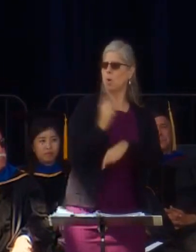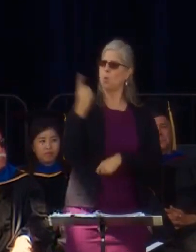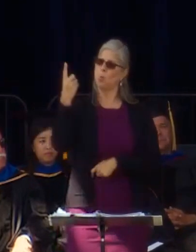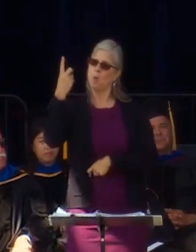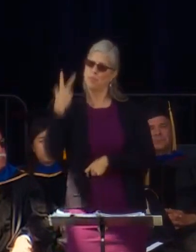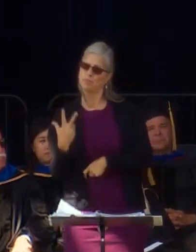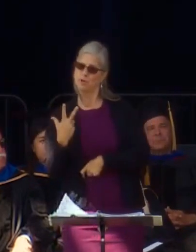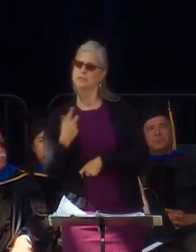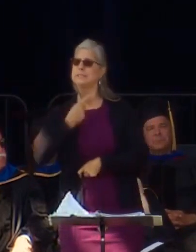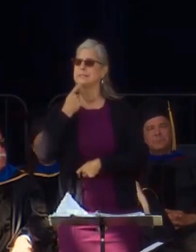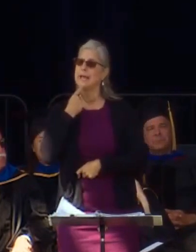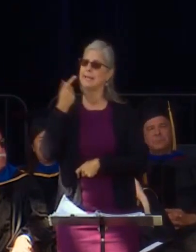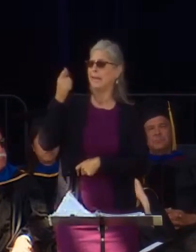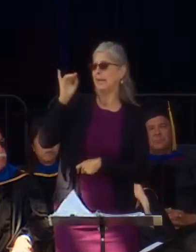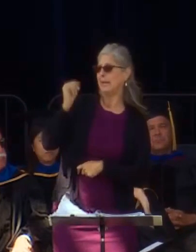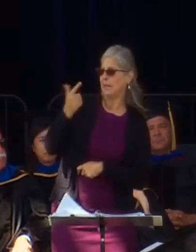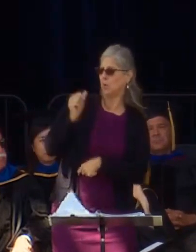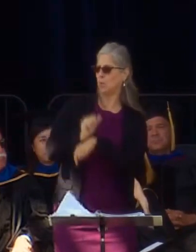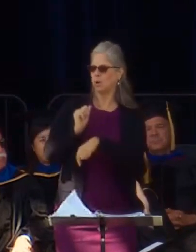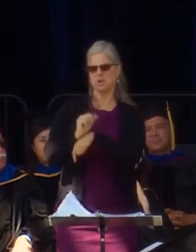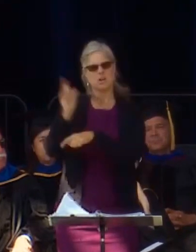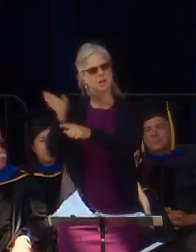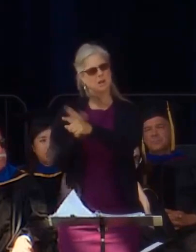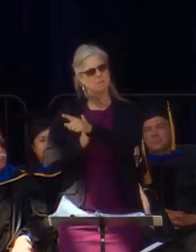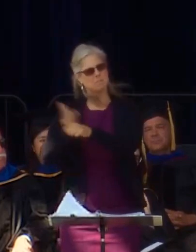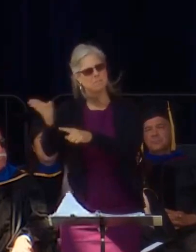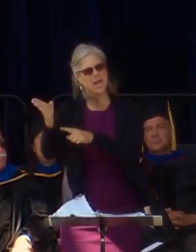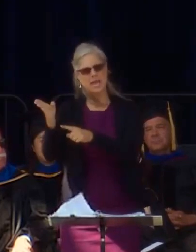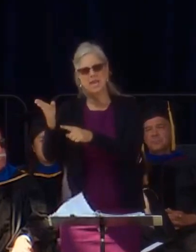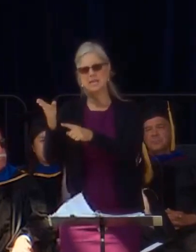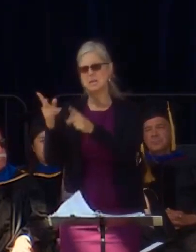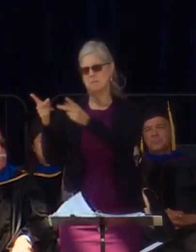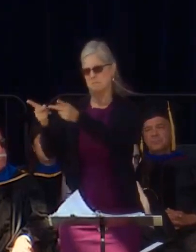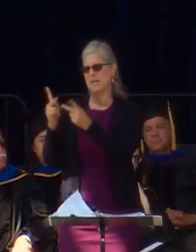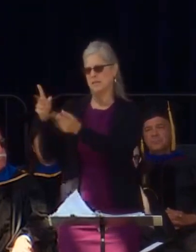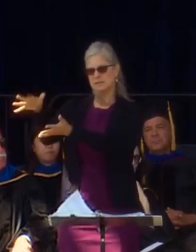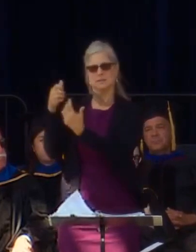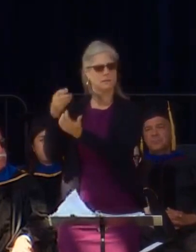of them reported gig work as their main source of income.